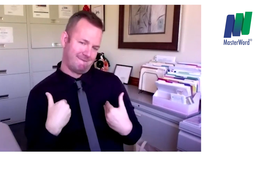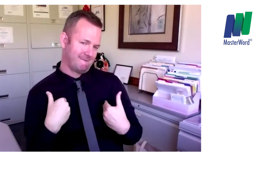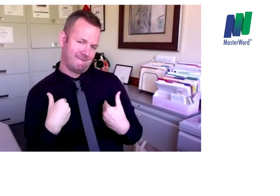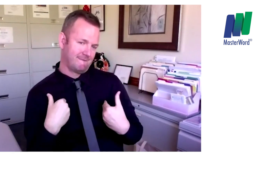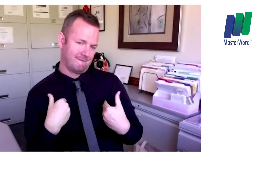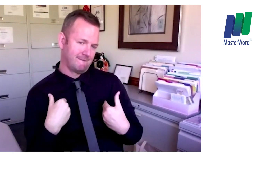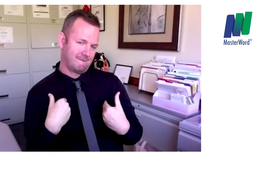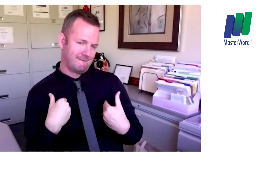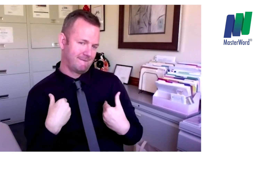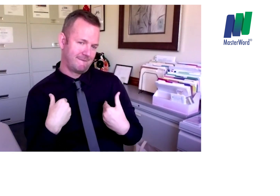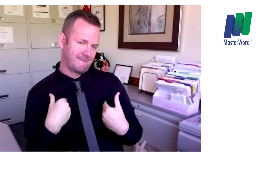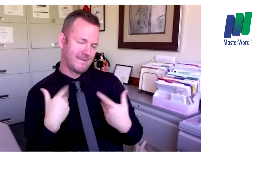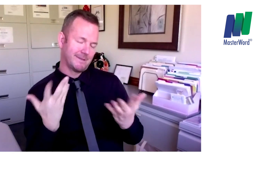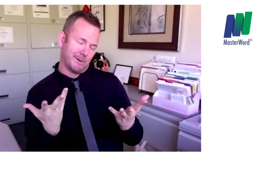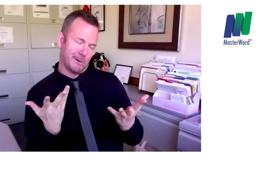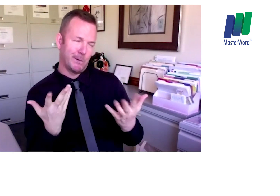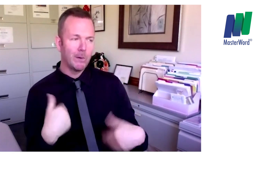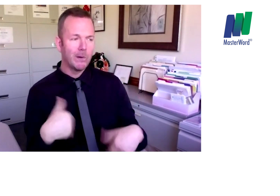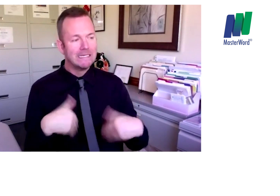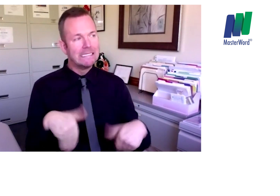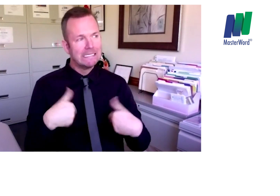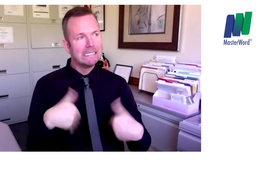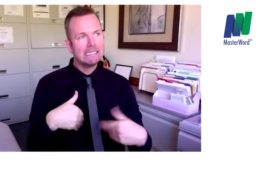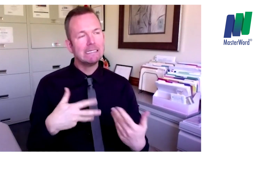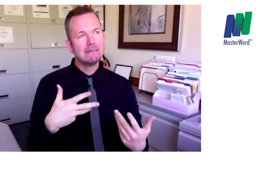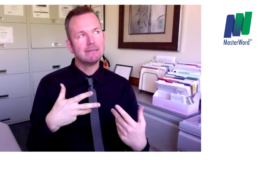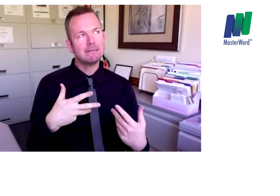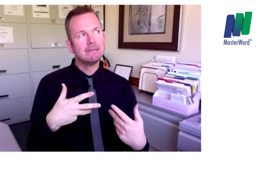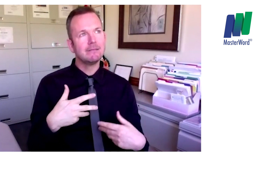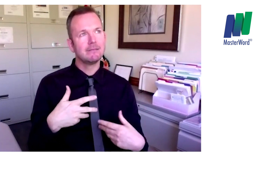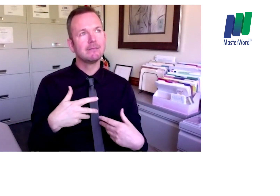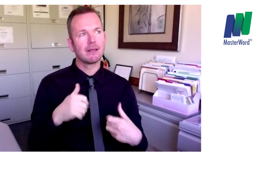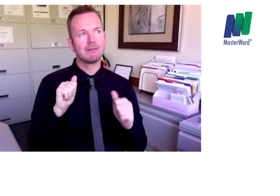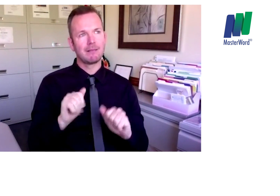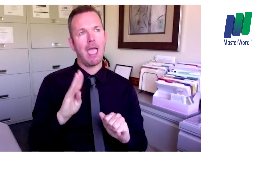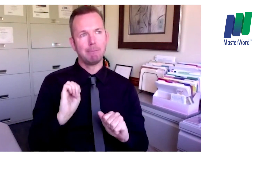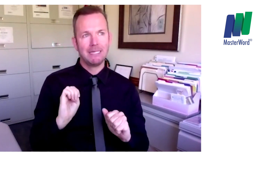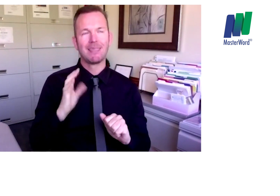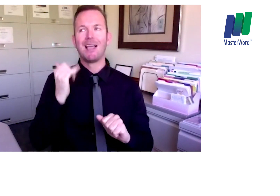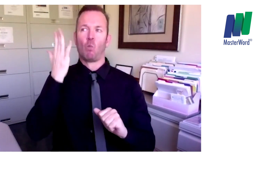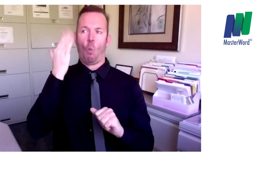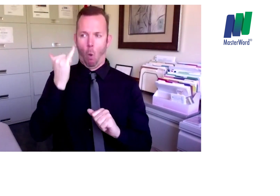So that experience is missing, obviously, the majority, and it's difficult to communicate.